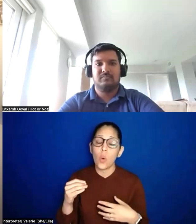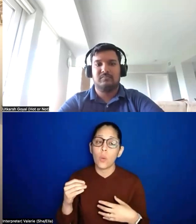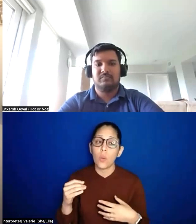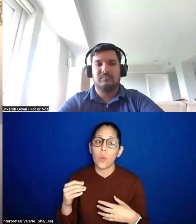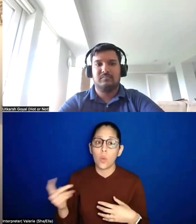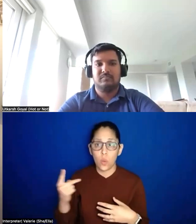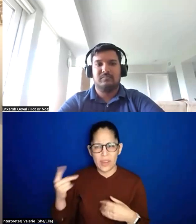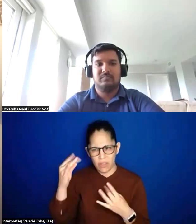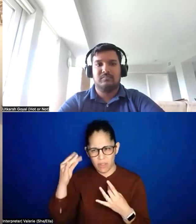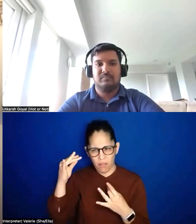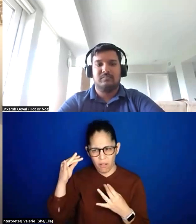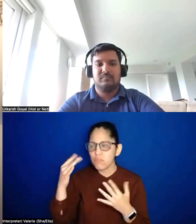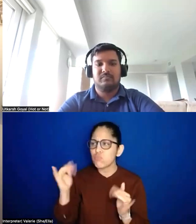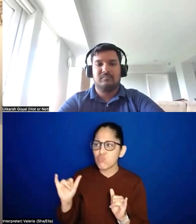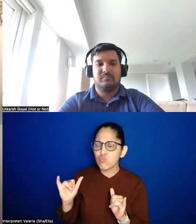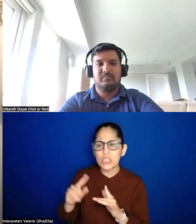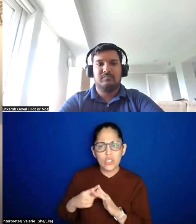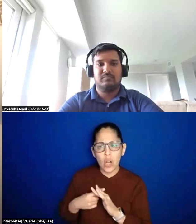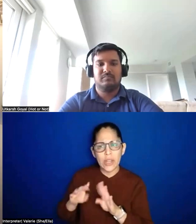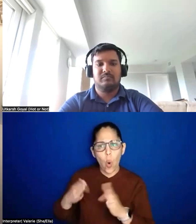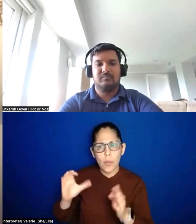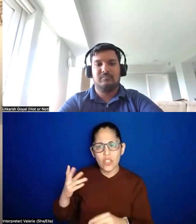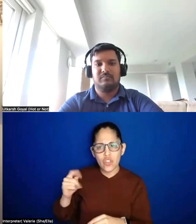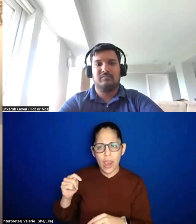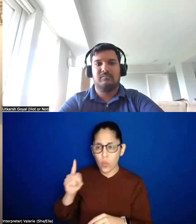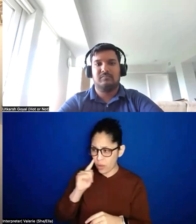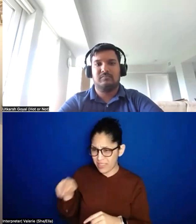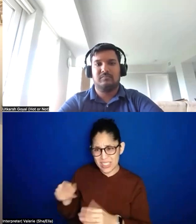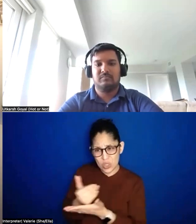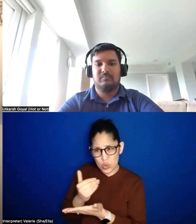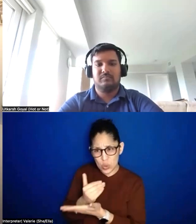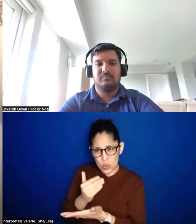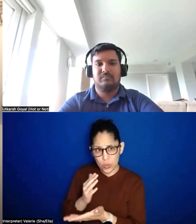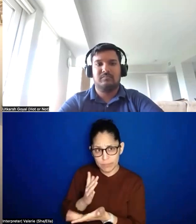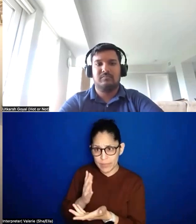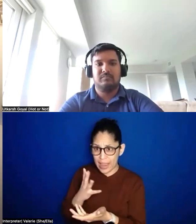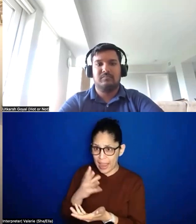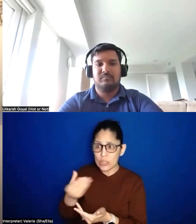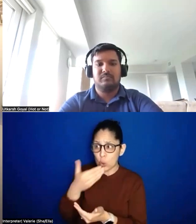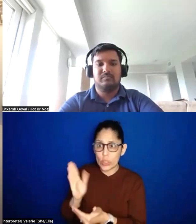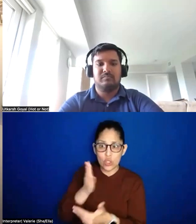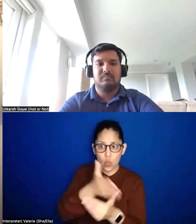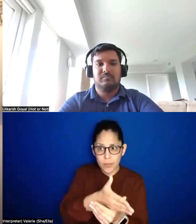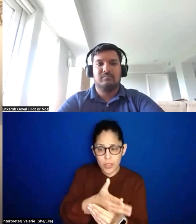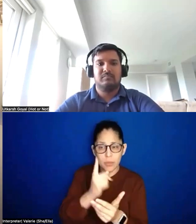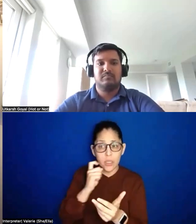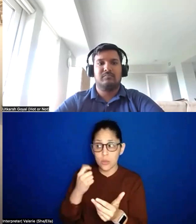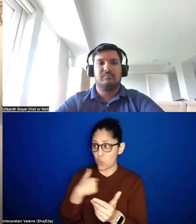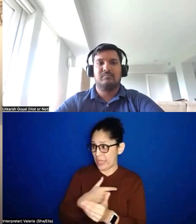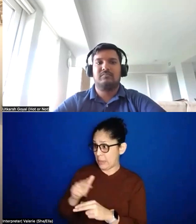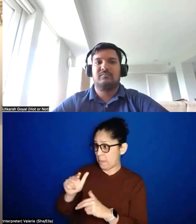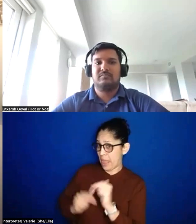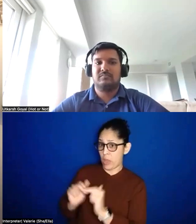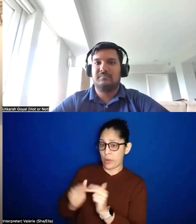what we thought when we were starting OpenChat is we just thought this was ripe for disruption, because if we can build a service that